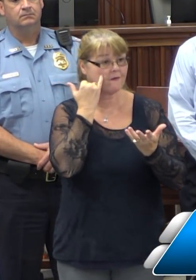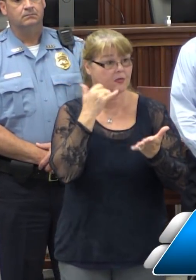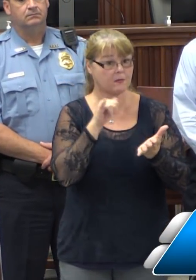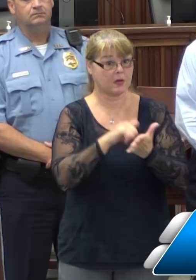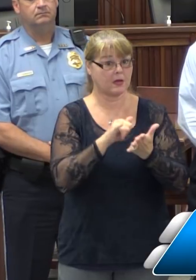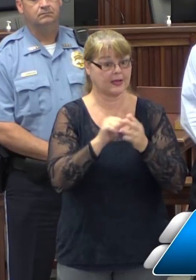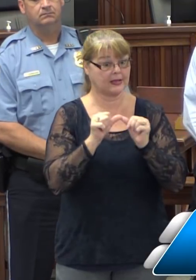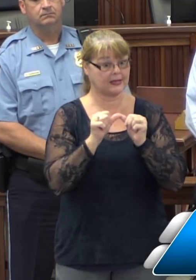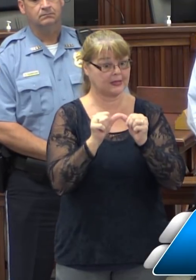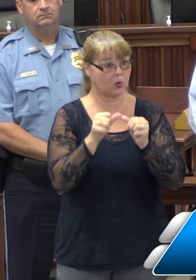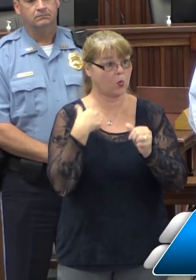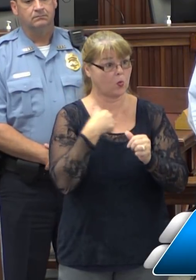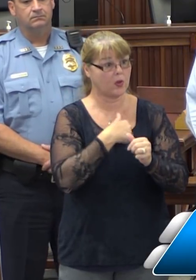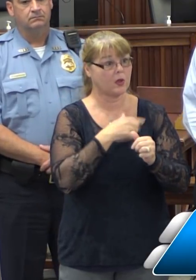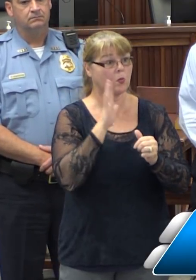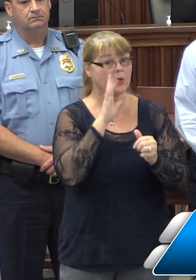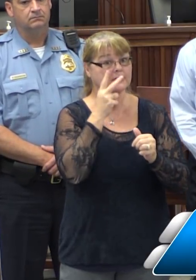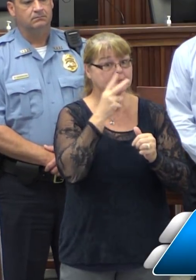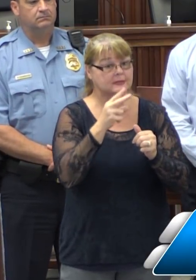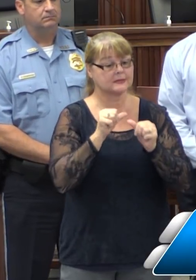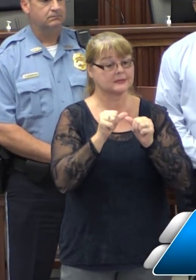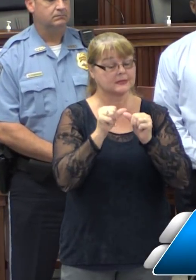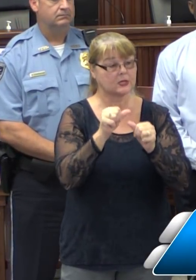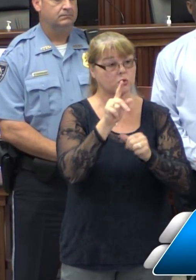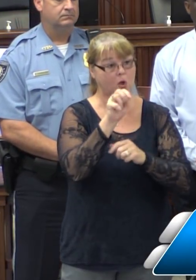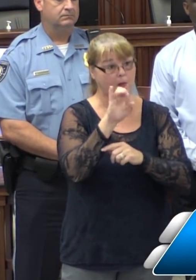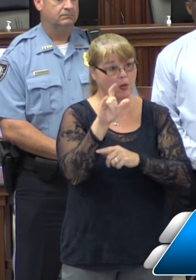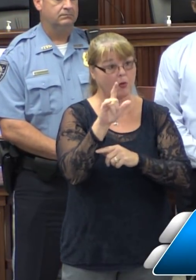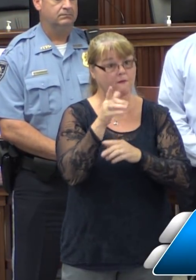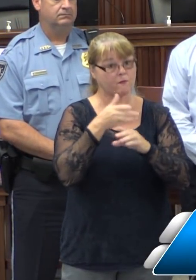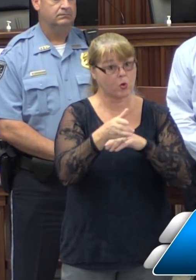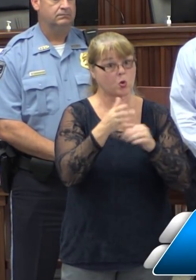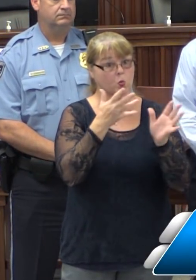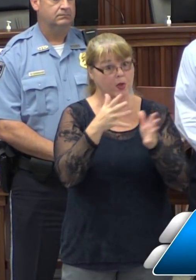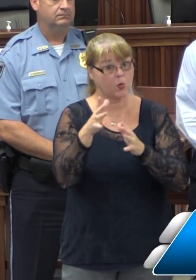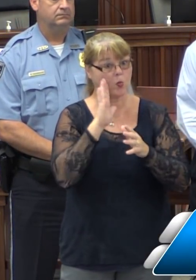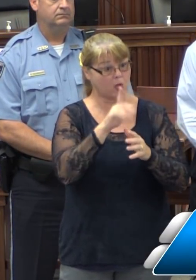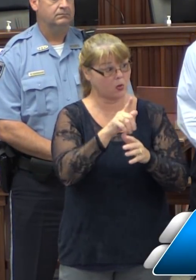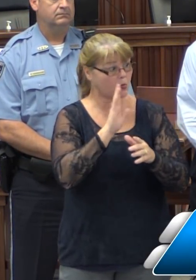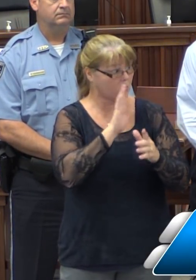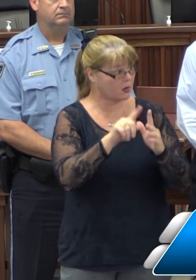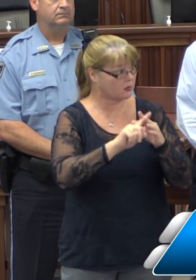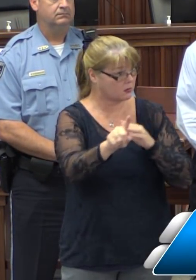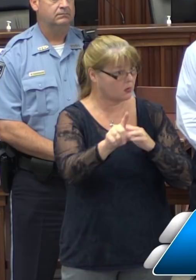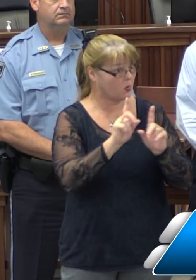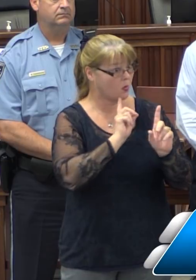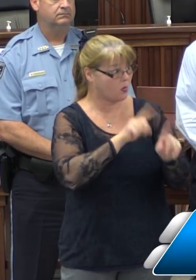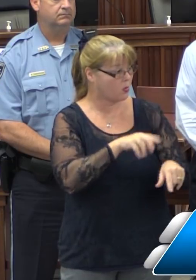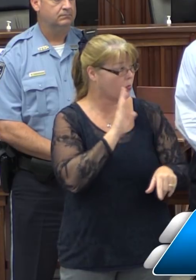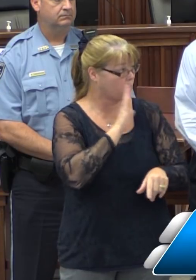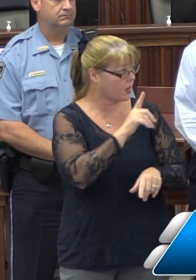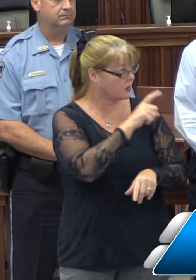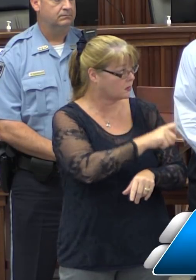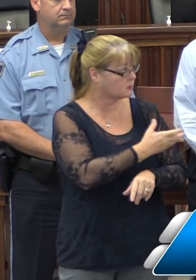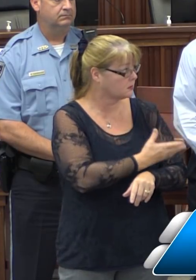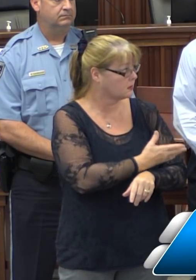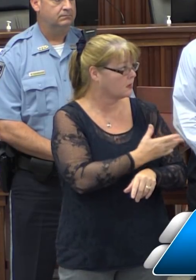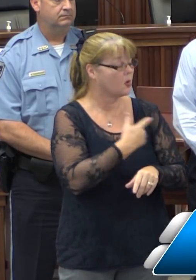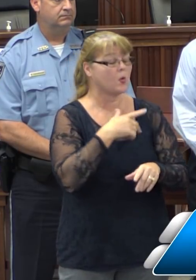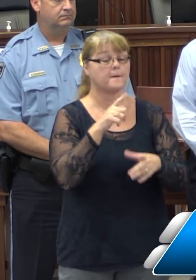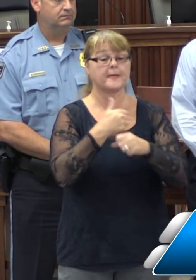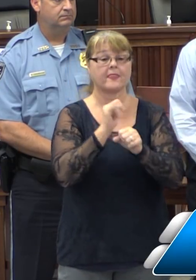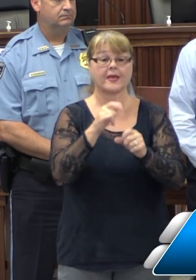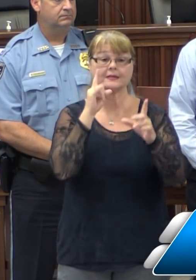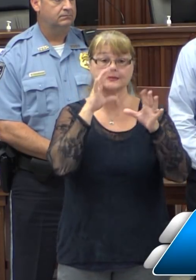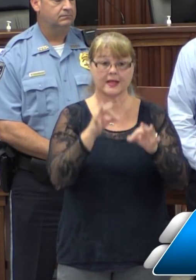probability continues that we're going to see sustained tropical storm force winds, will y'all implement an evacuation order? We make that